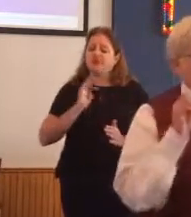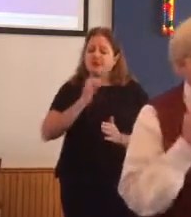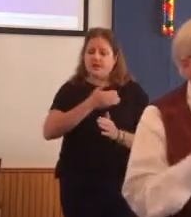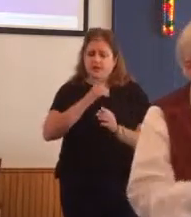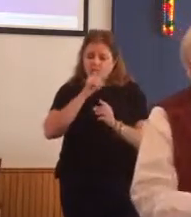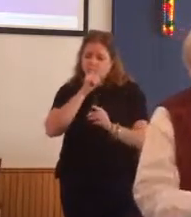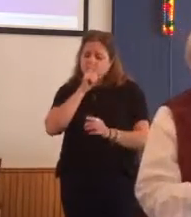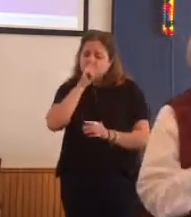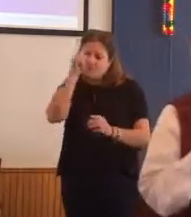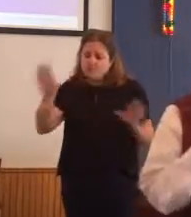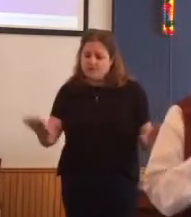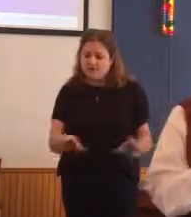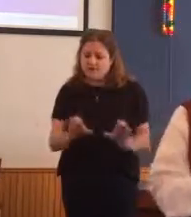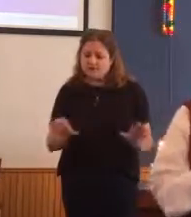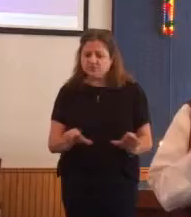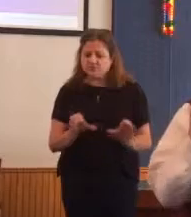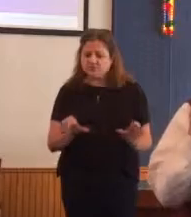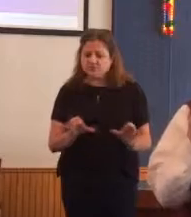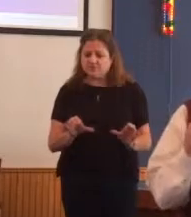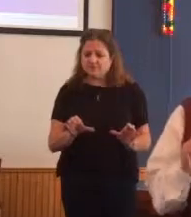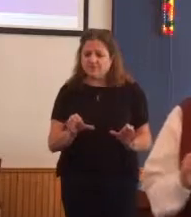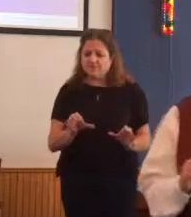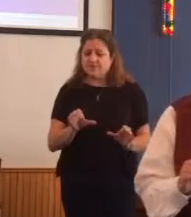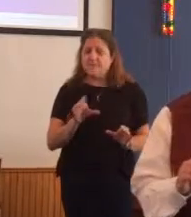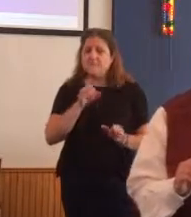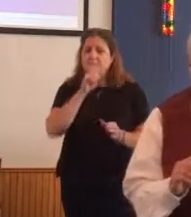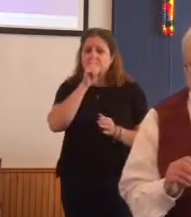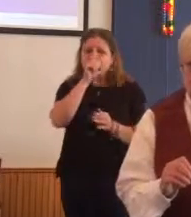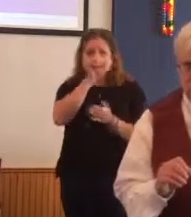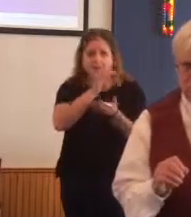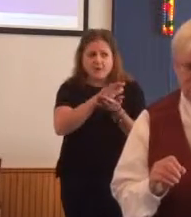not be all that pure.